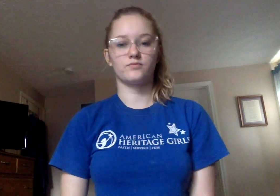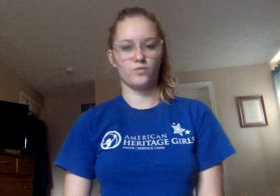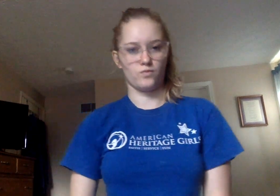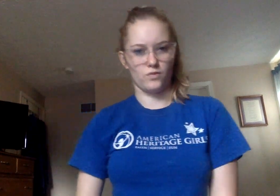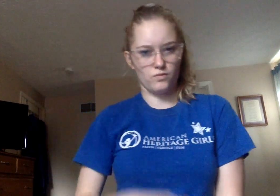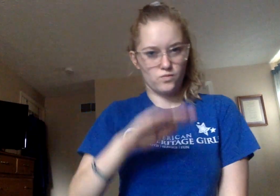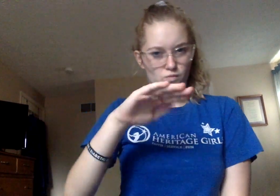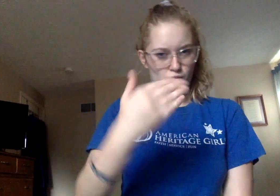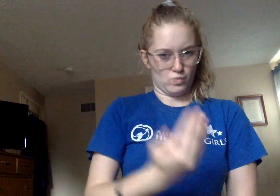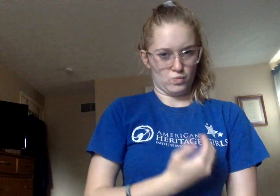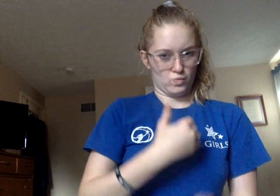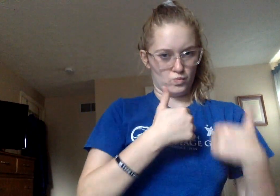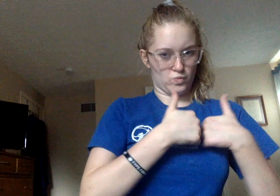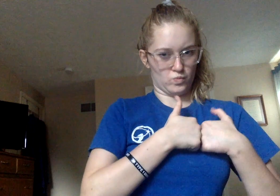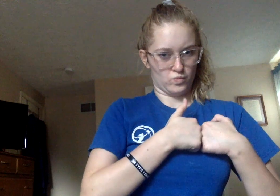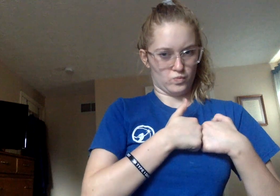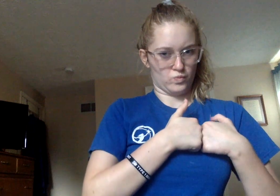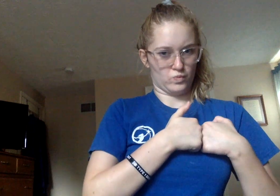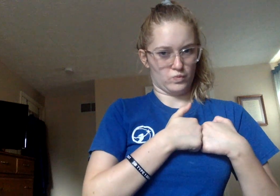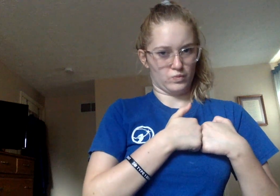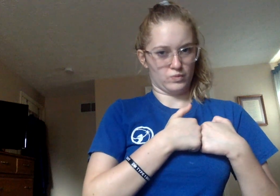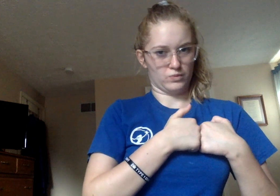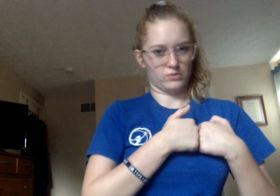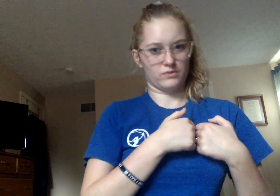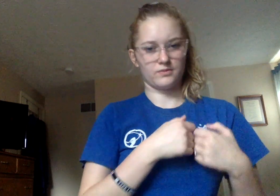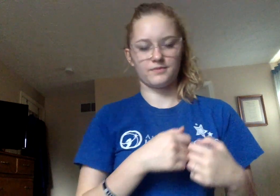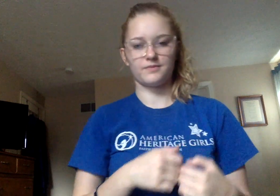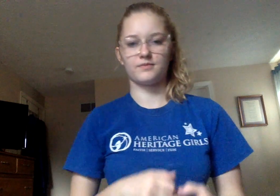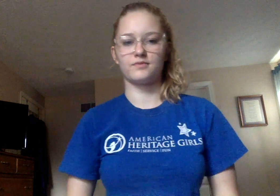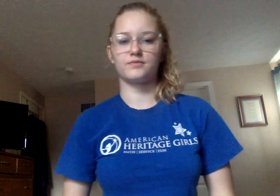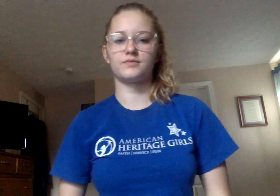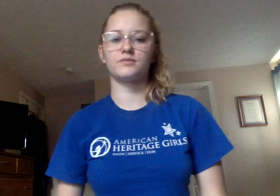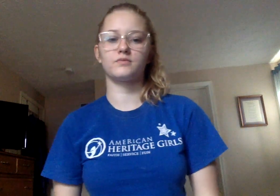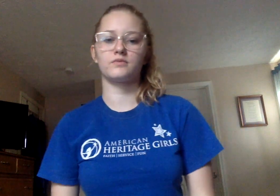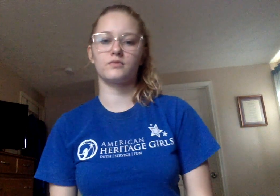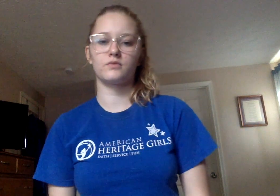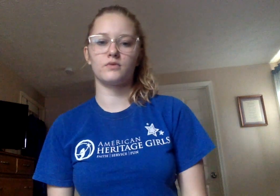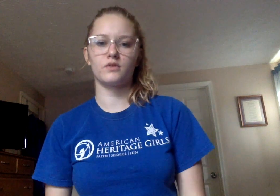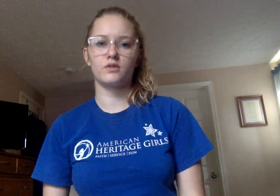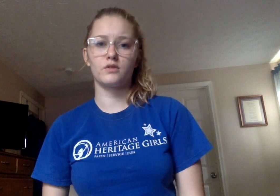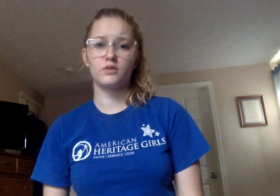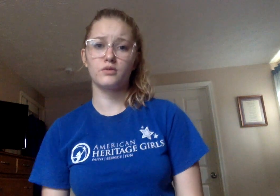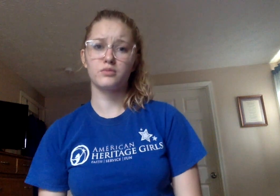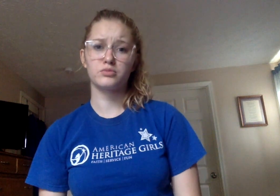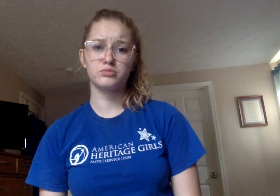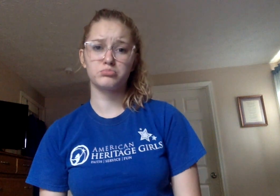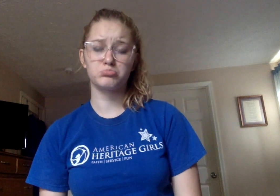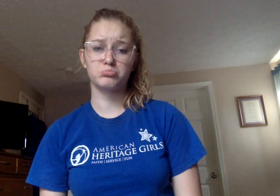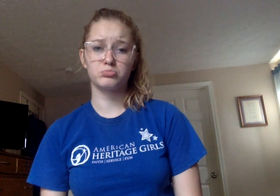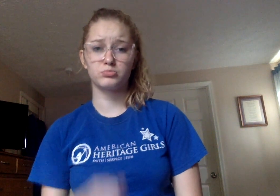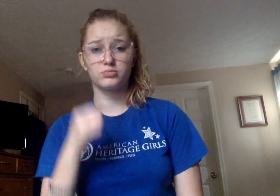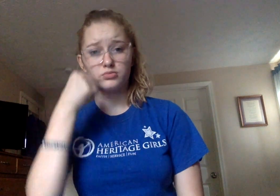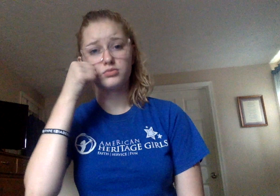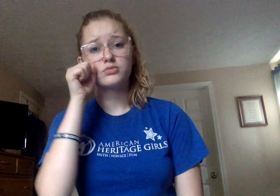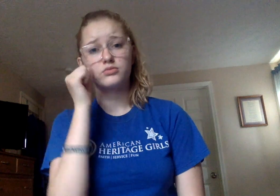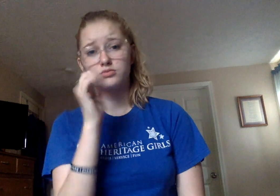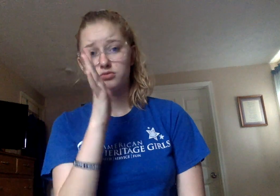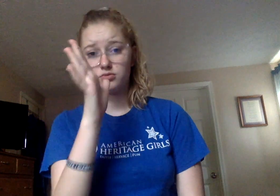my darling," replied the strange croaky voice. "Oh, poor Granny," thought Little Red Riding Hood. "She